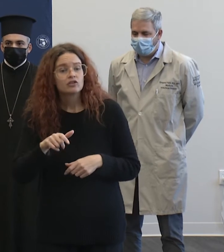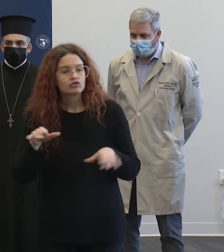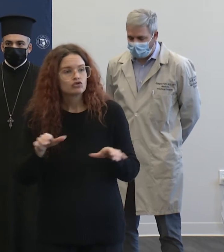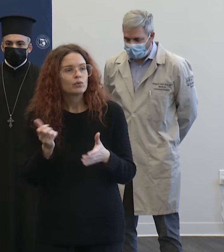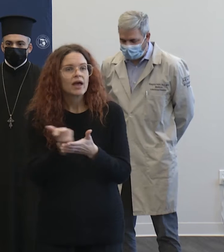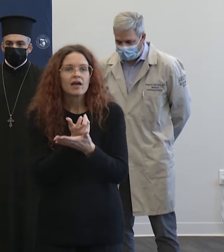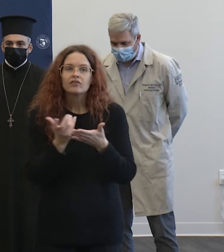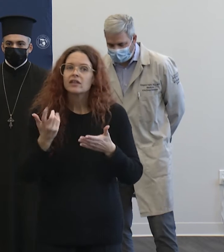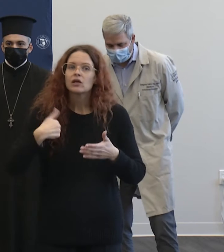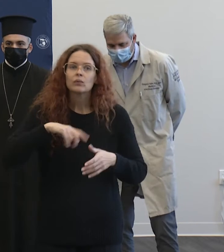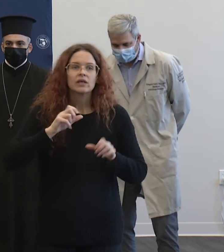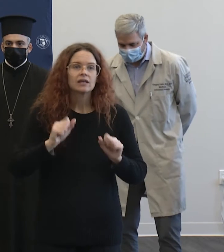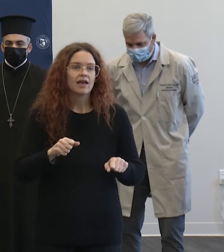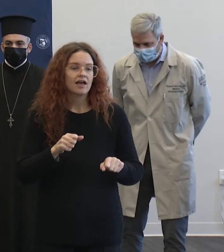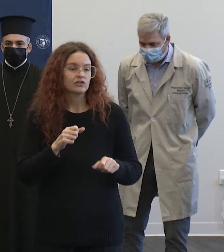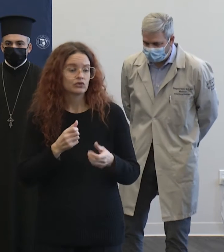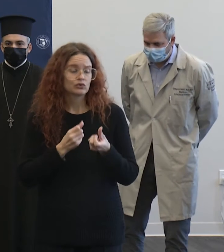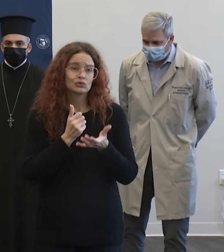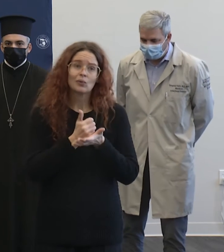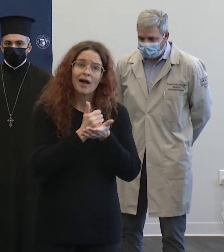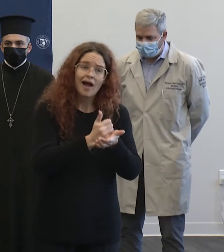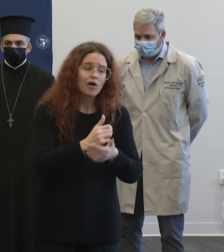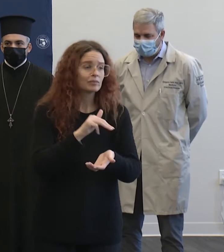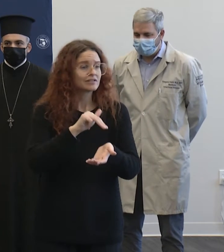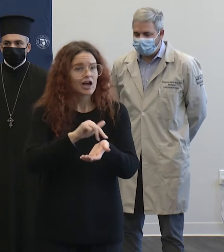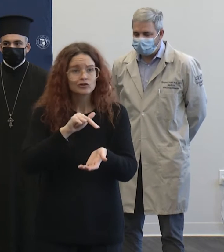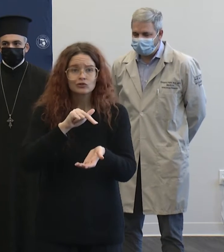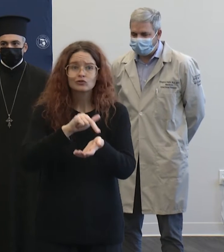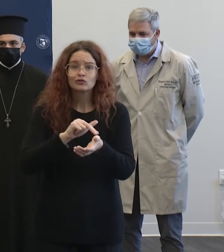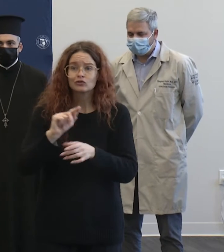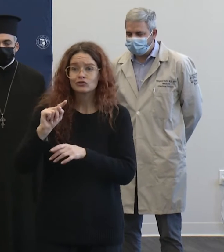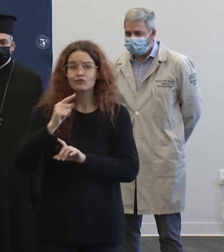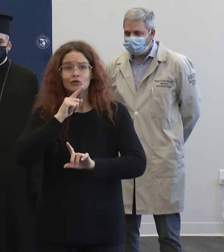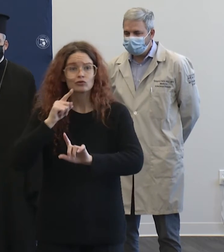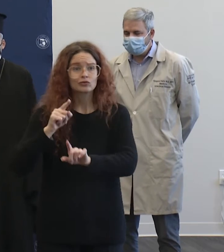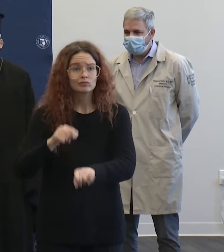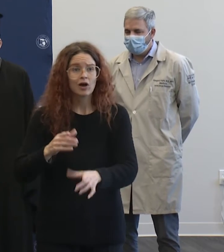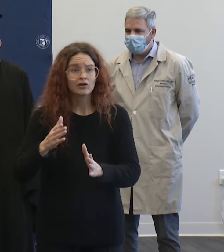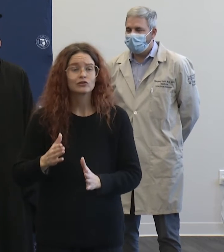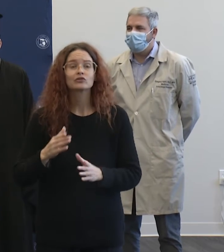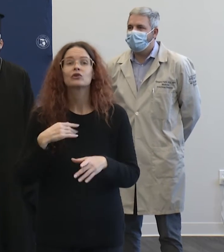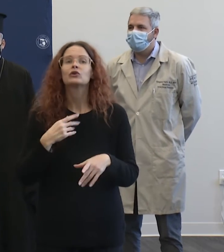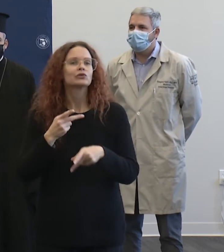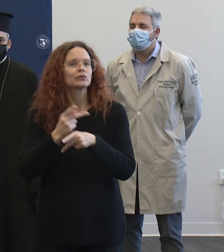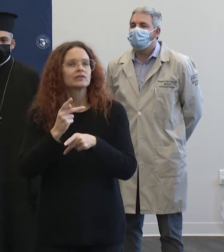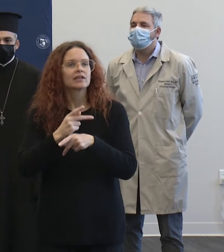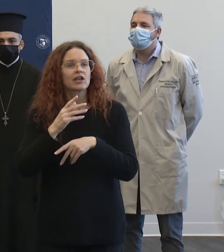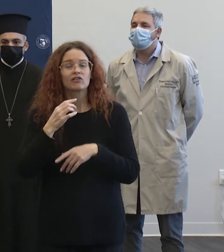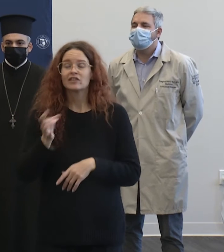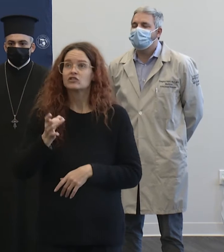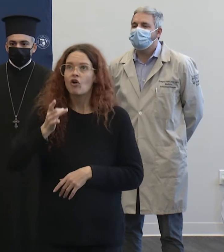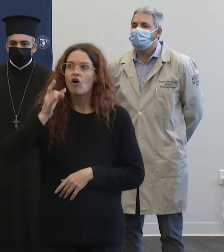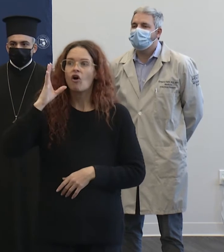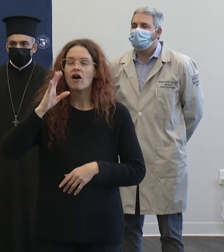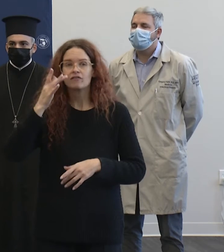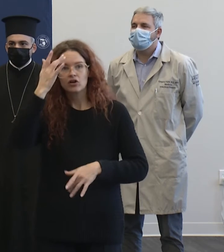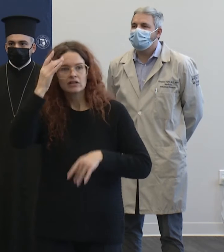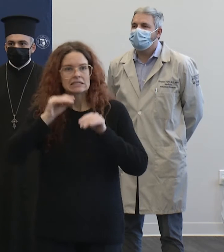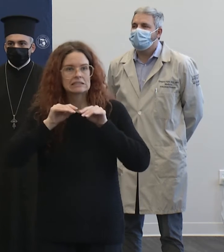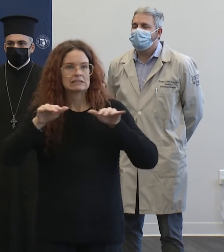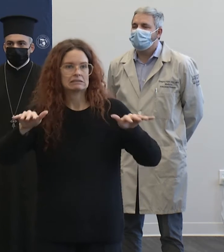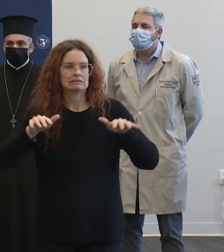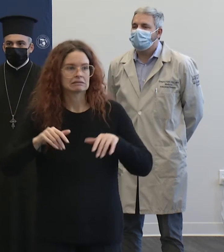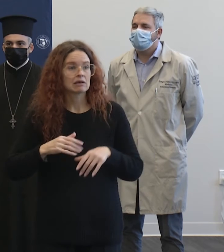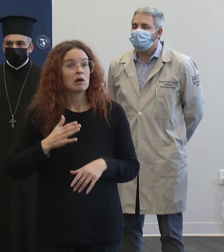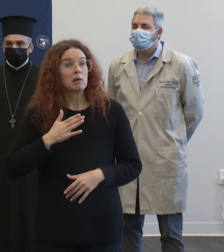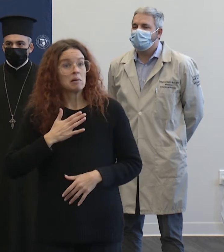doctors, nurses, and first responders treat and overcome this very extremely bad disease. My message to